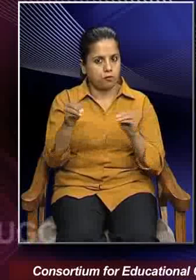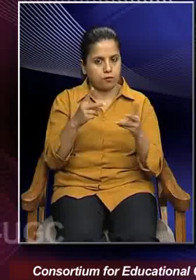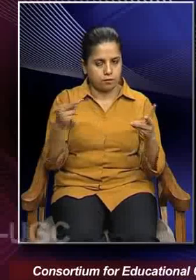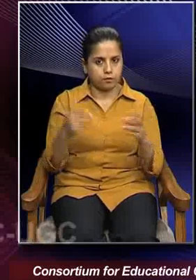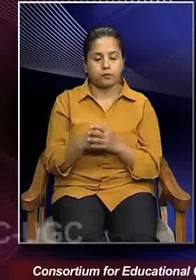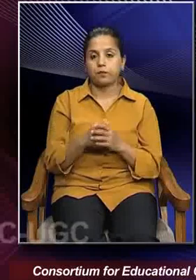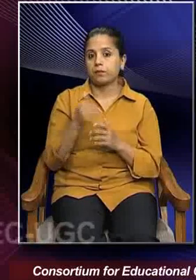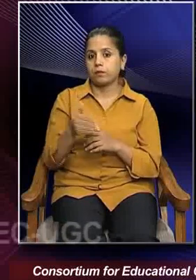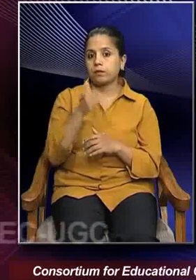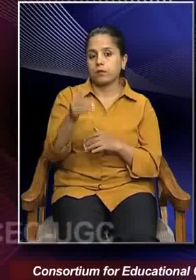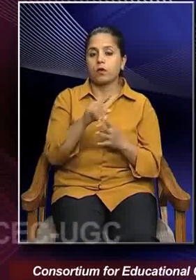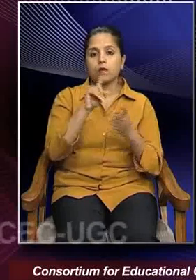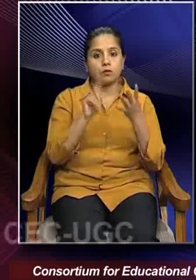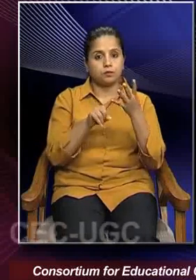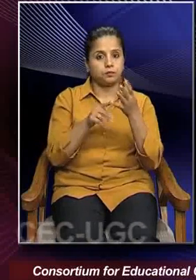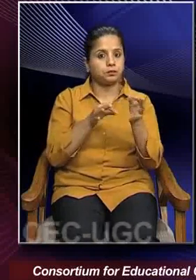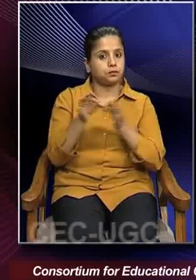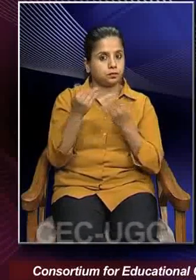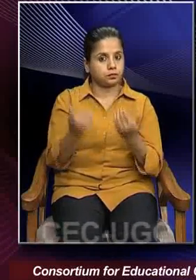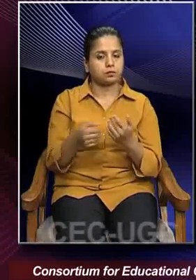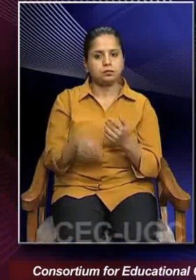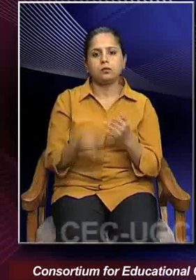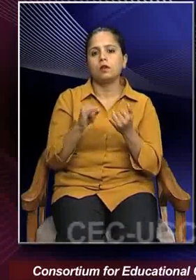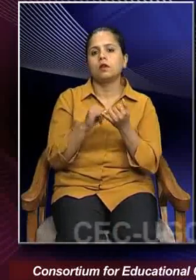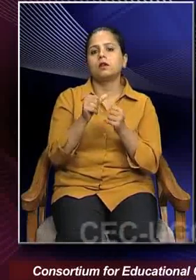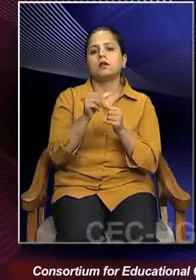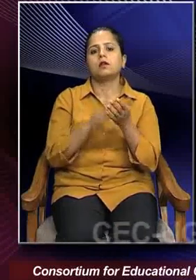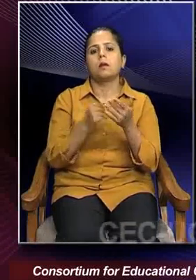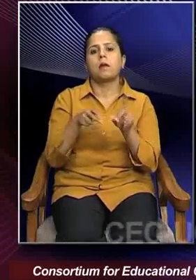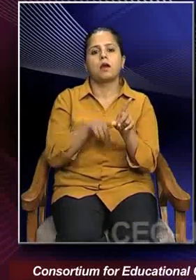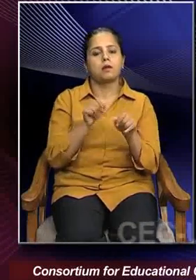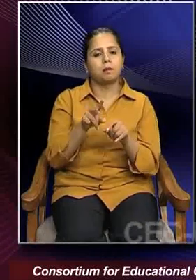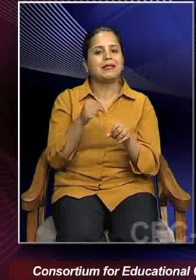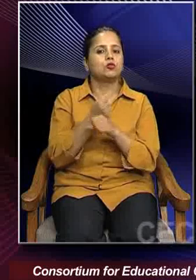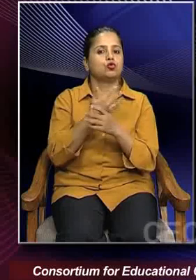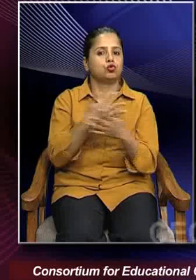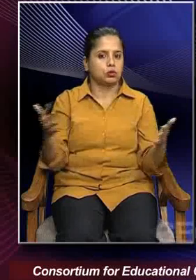Moving to the fourth category, which is samanya or the generality.